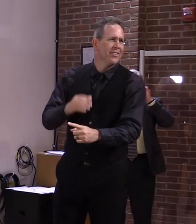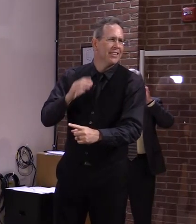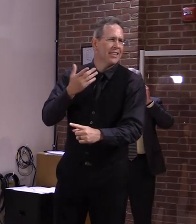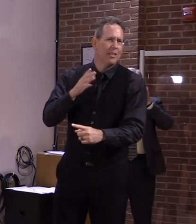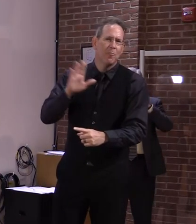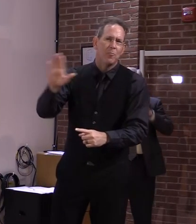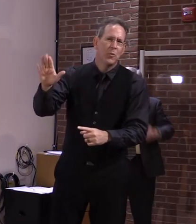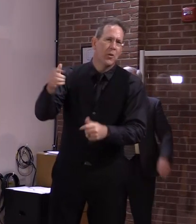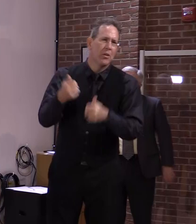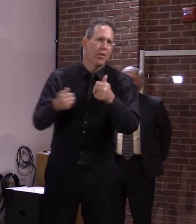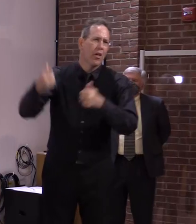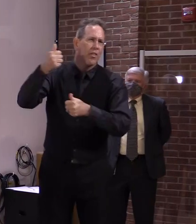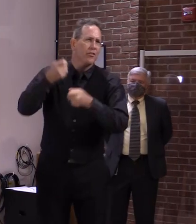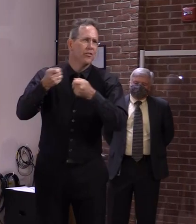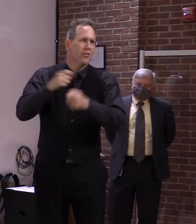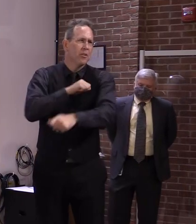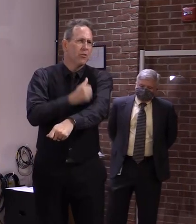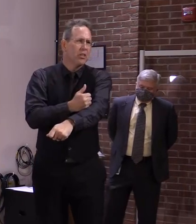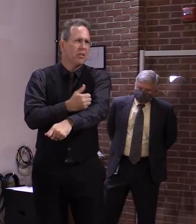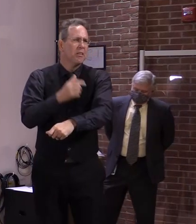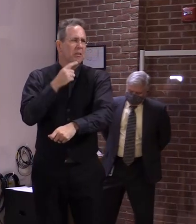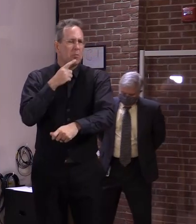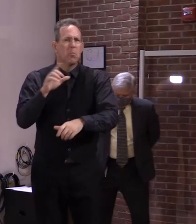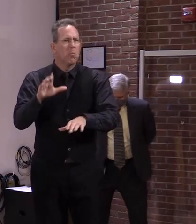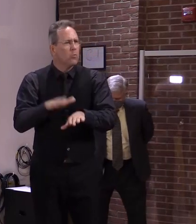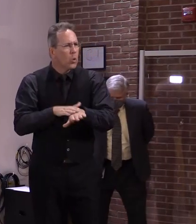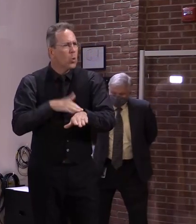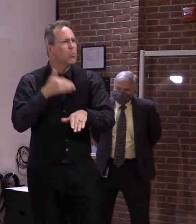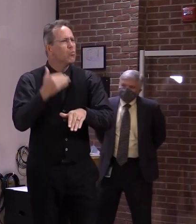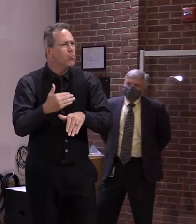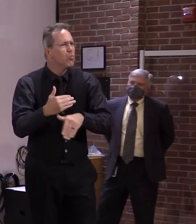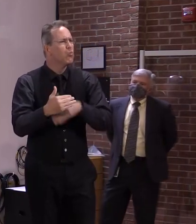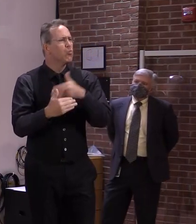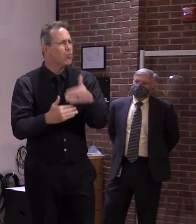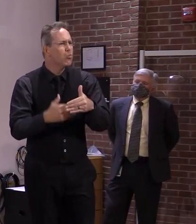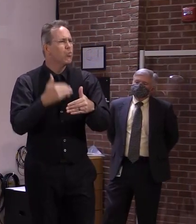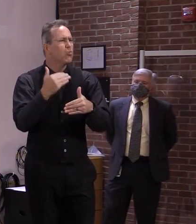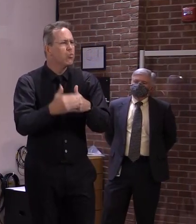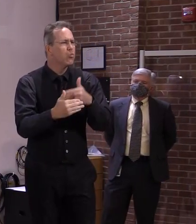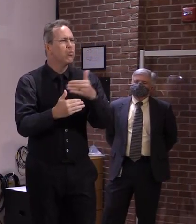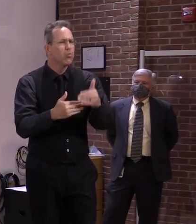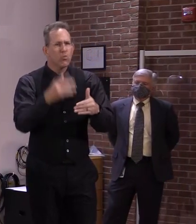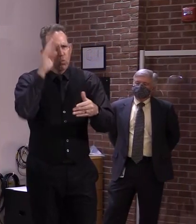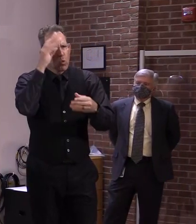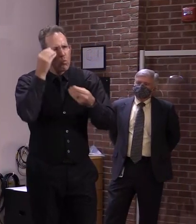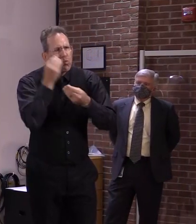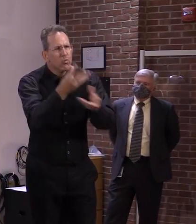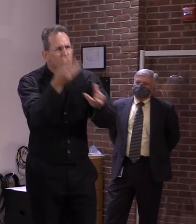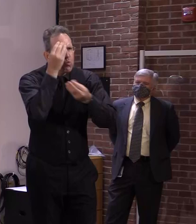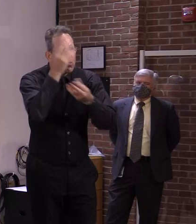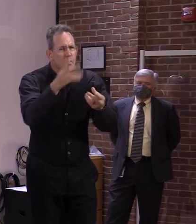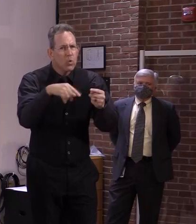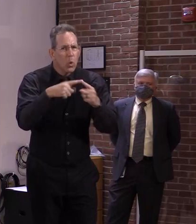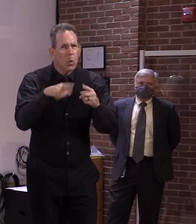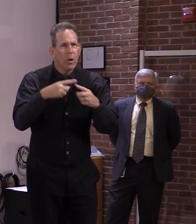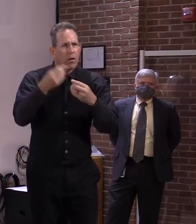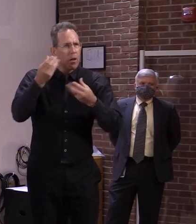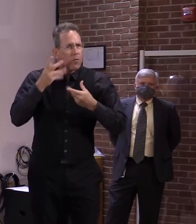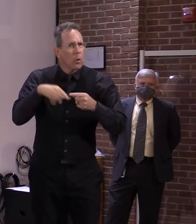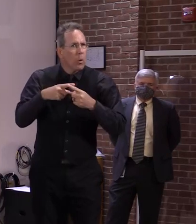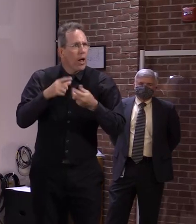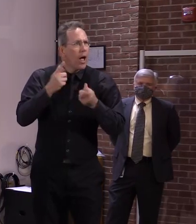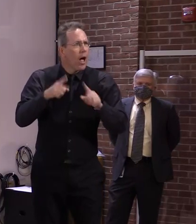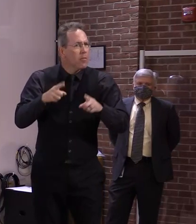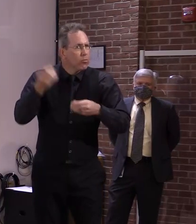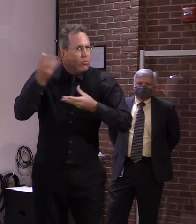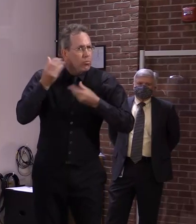be as methodical as possible and to telegraph changes before they come. Do you expect that the sort of suddenness of this change will lead